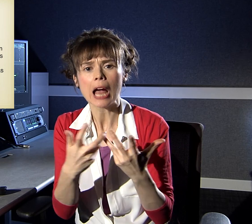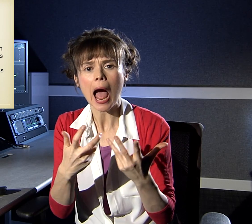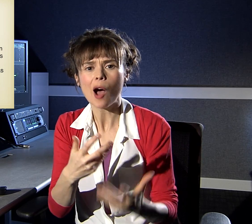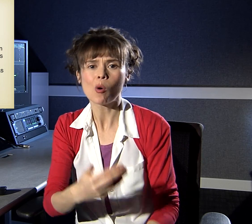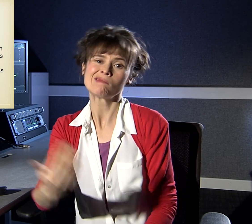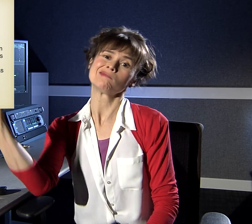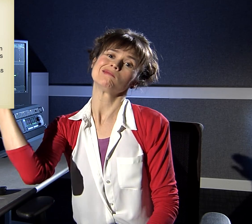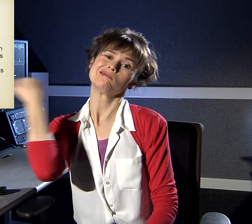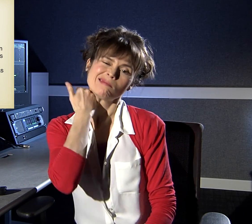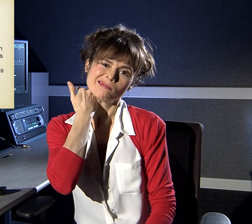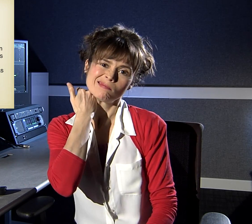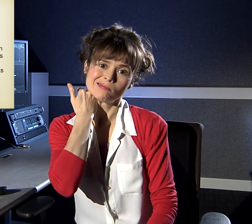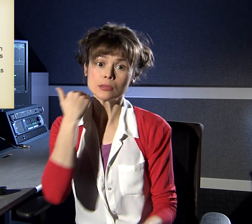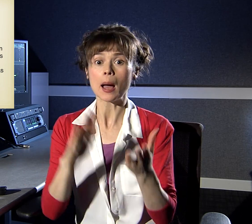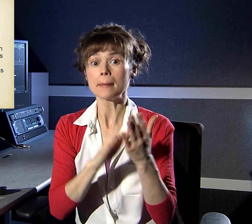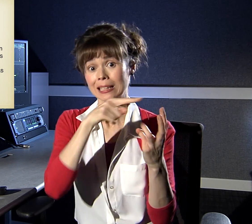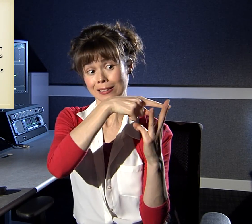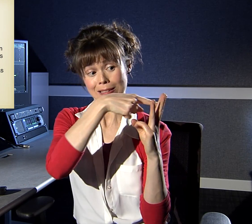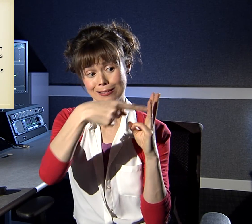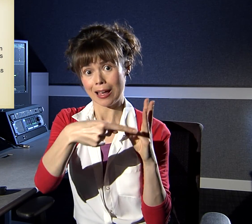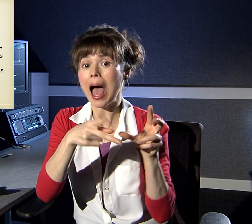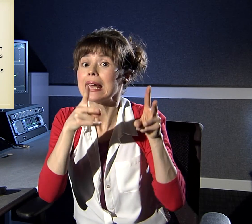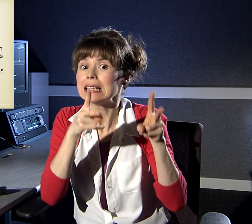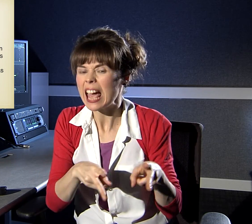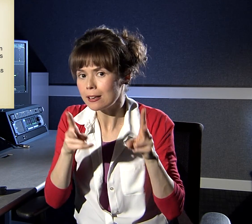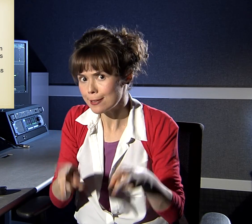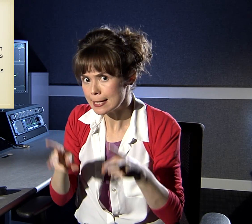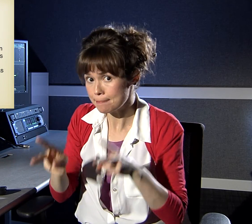He decides that they should be punished with execution.